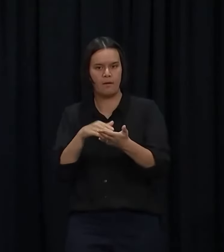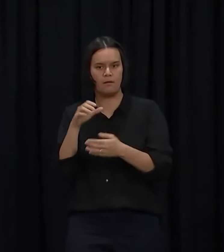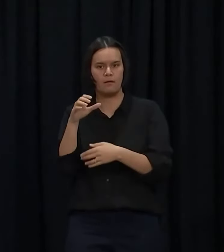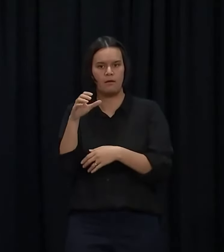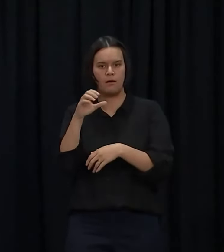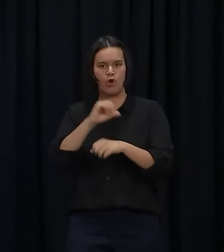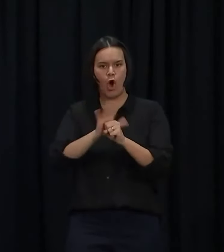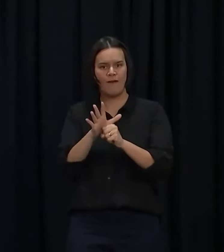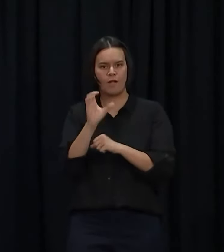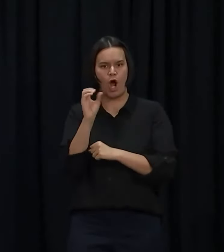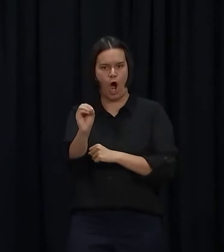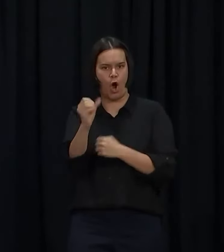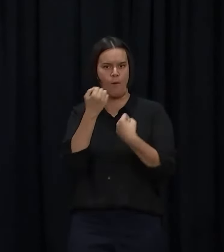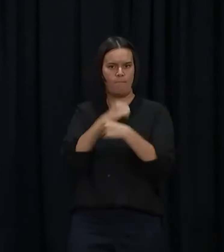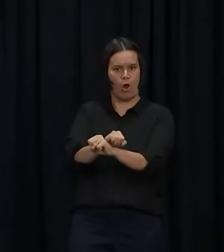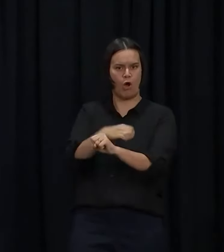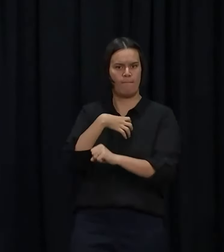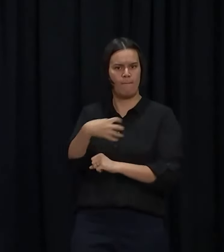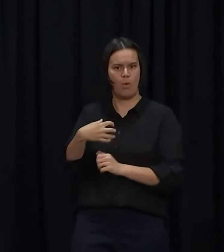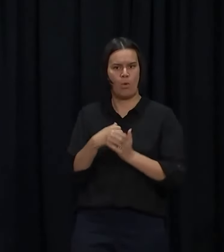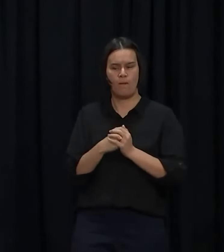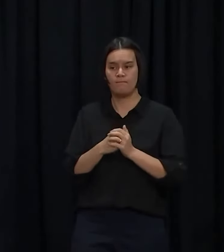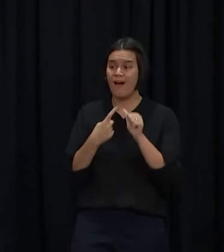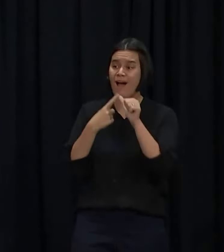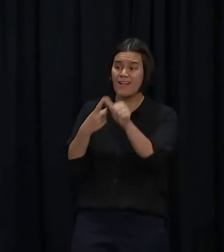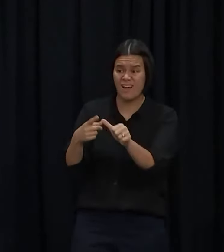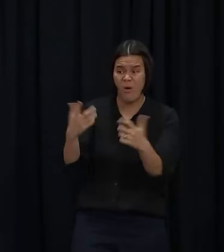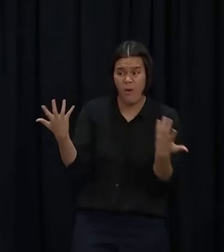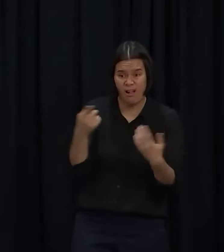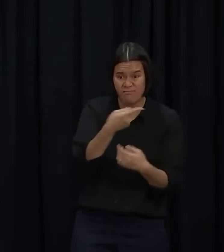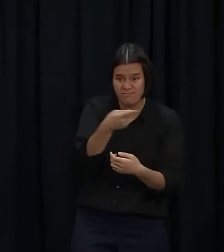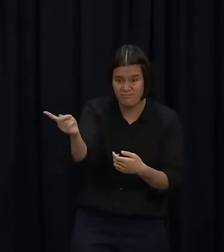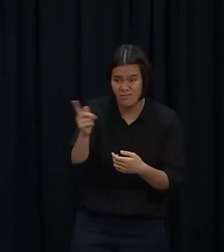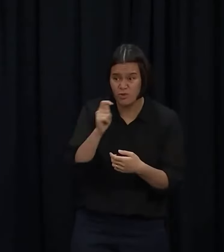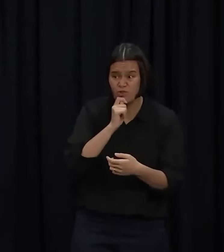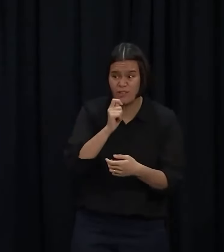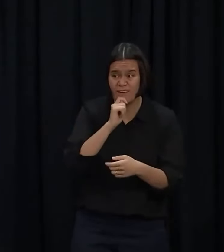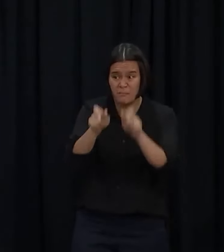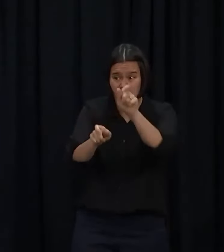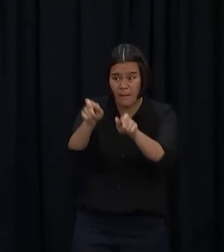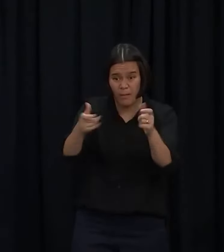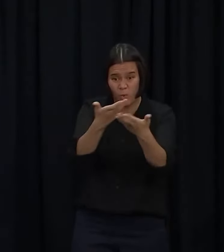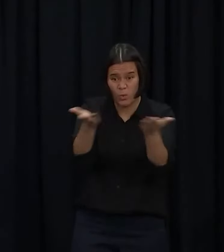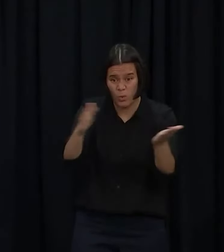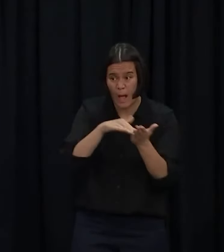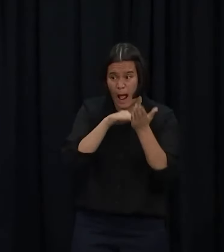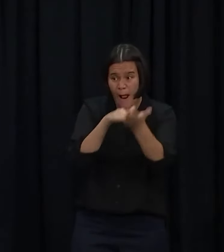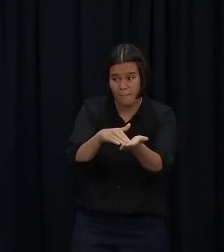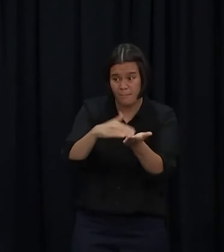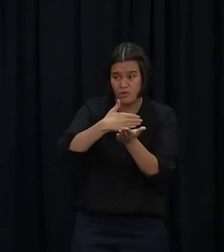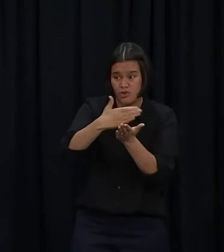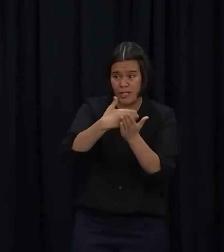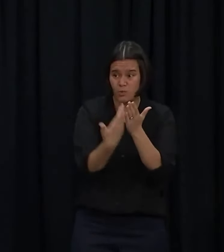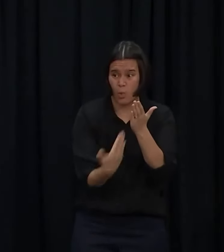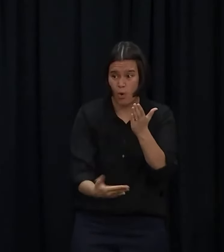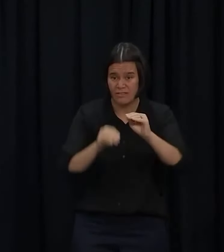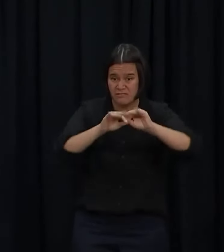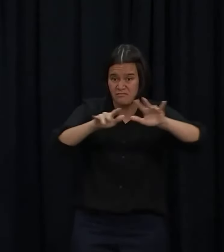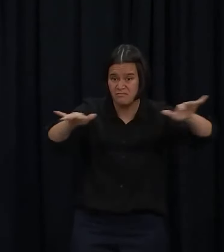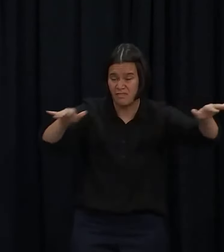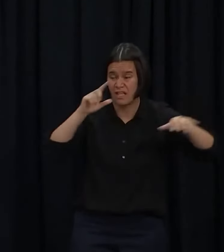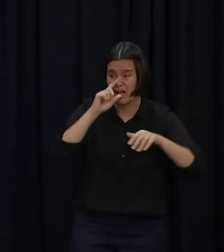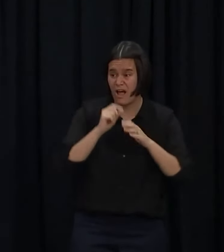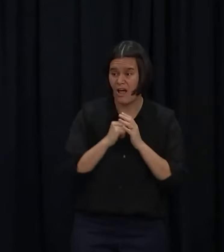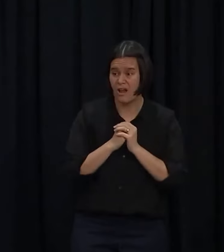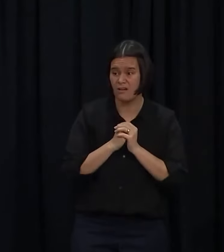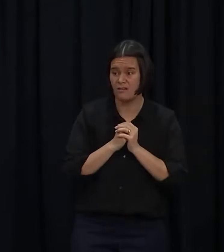with that. And I don't underestimate our ability collectively, if we work together, to keep sharing how important it is. You've seen today already